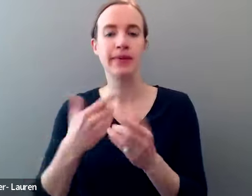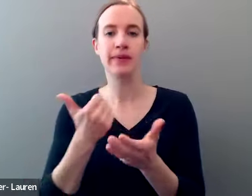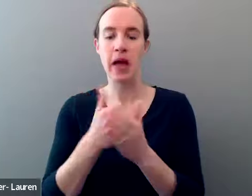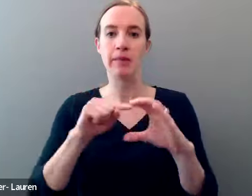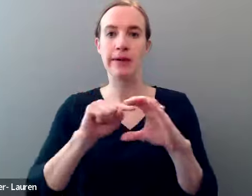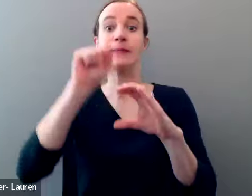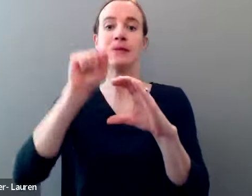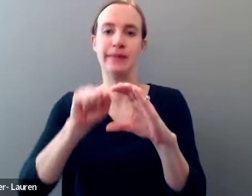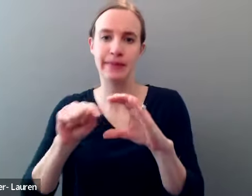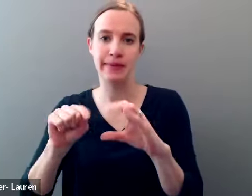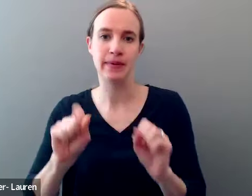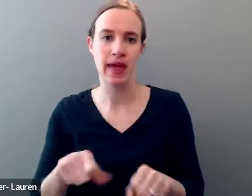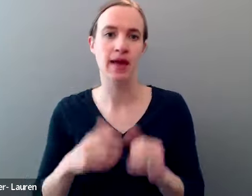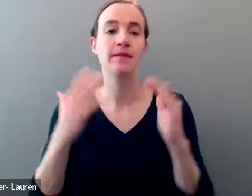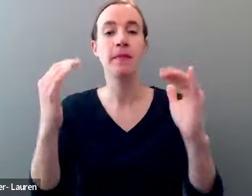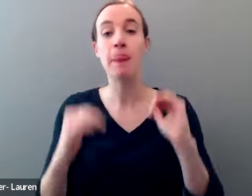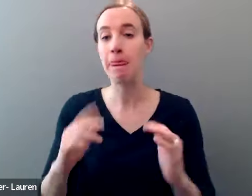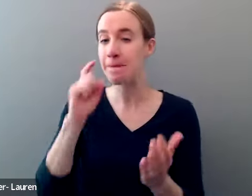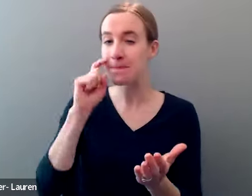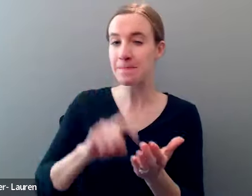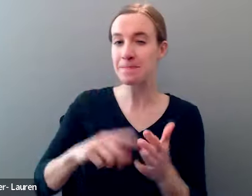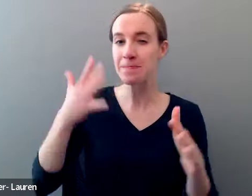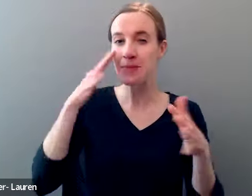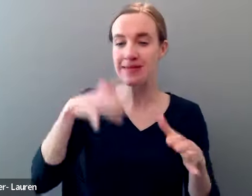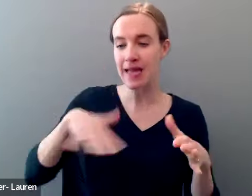Notice the sounds within the room or outside.